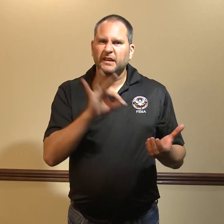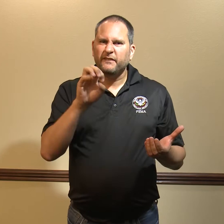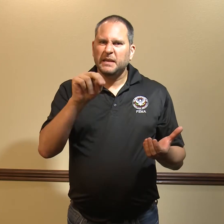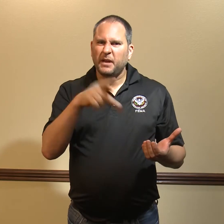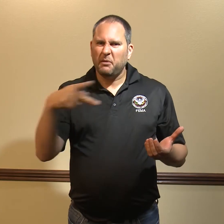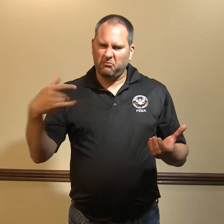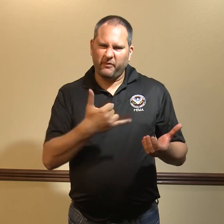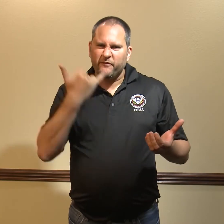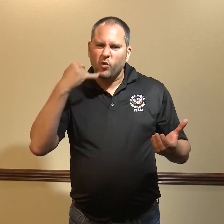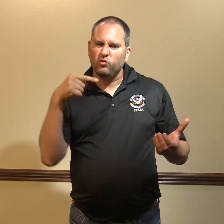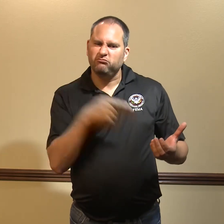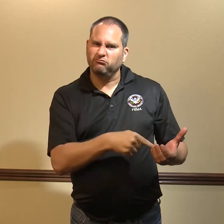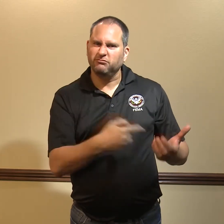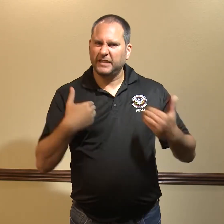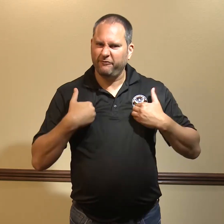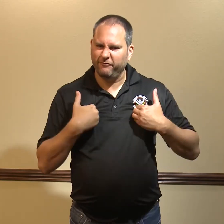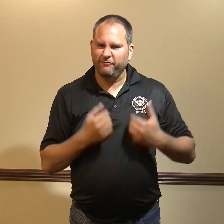Use the FEMA app for smartphones.